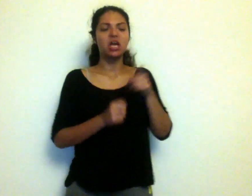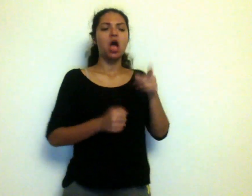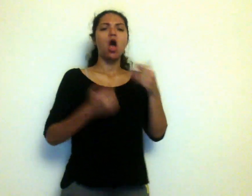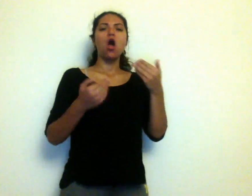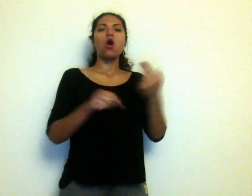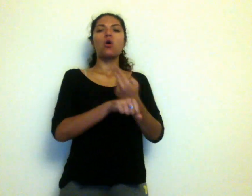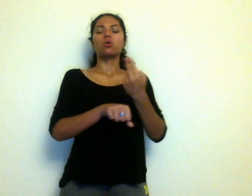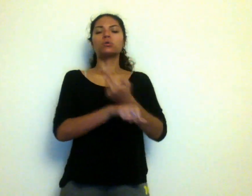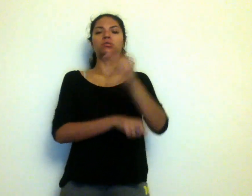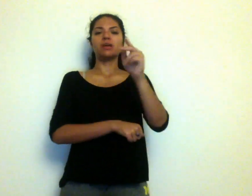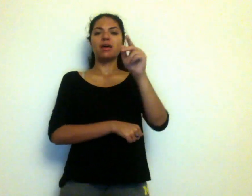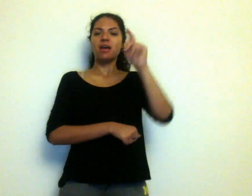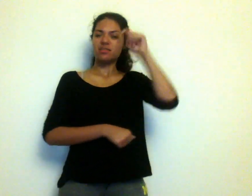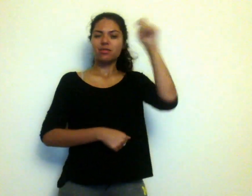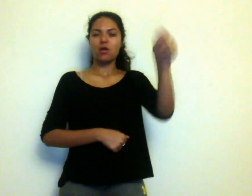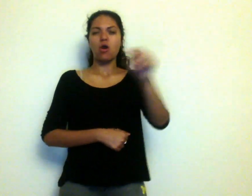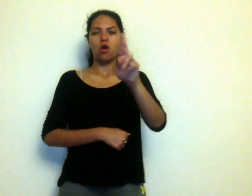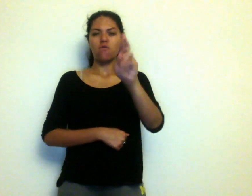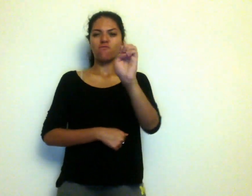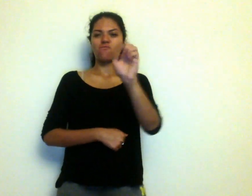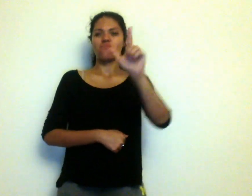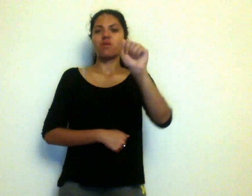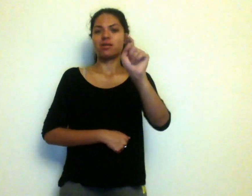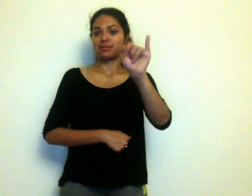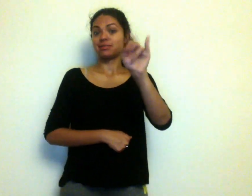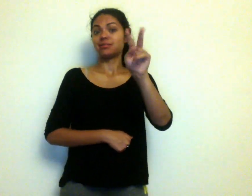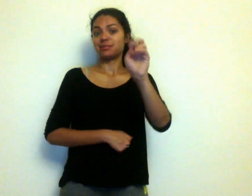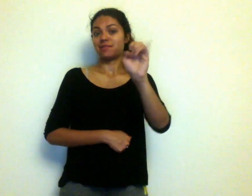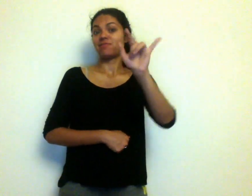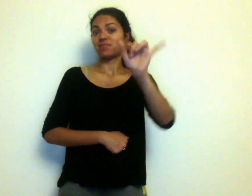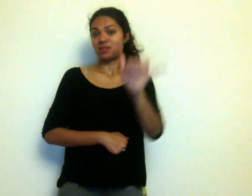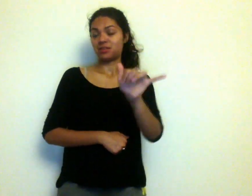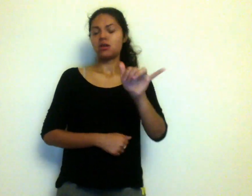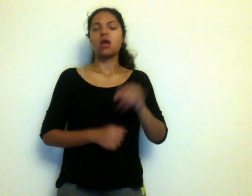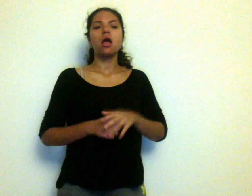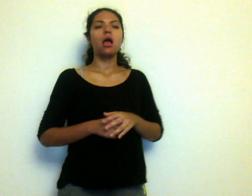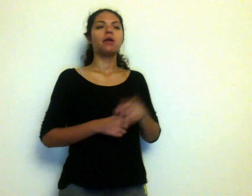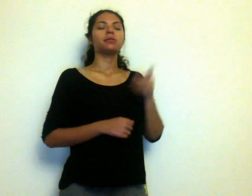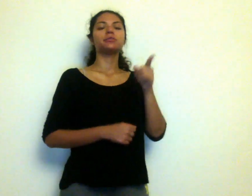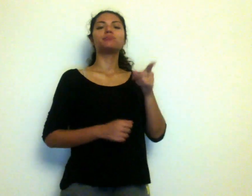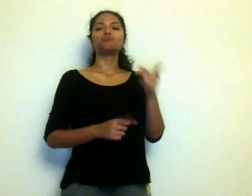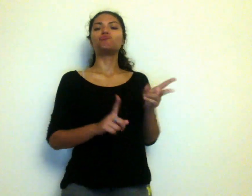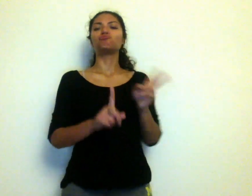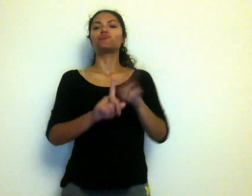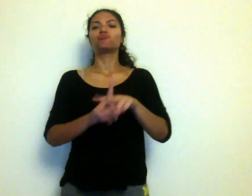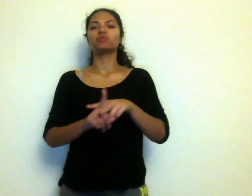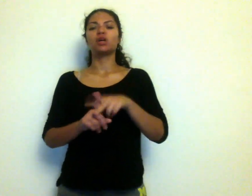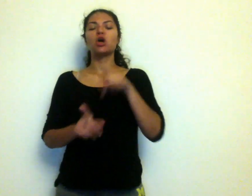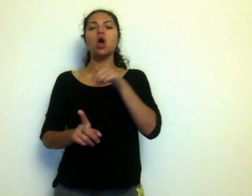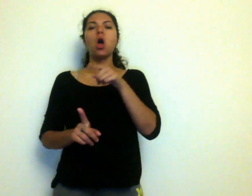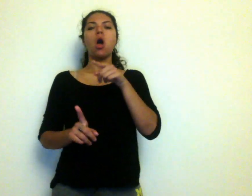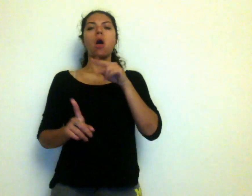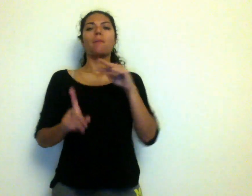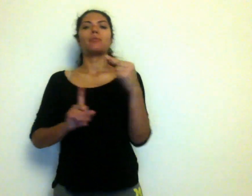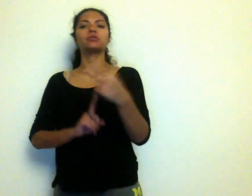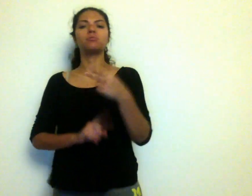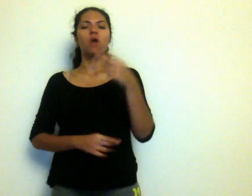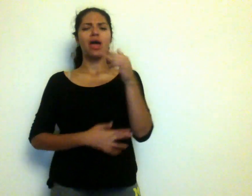earlier. Maya, illusion, non-real. Vivekananda took this and said, what do you think we as Hindus have been telling you about? That